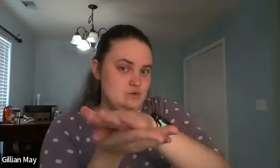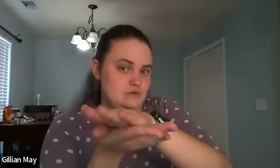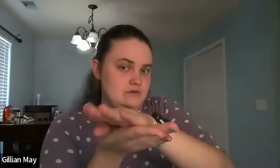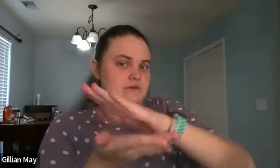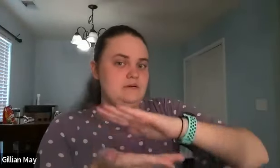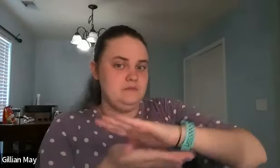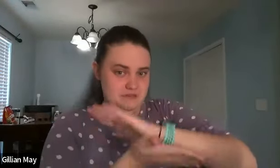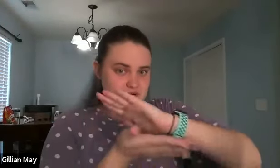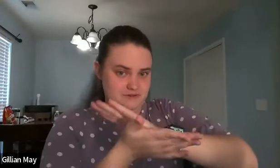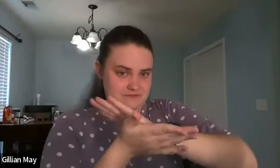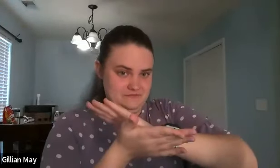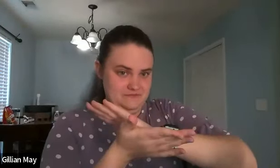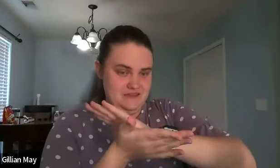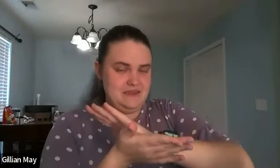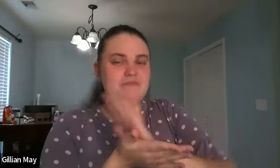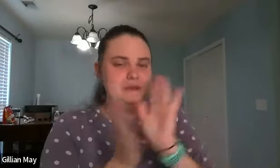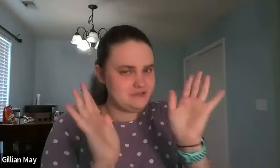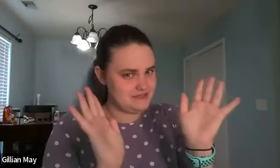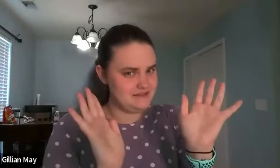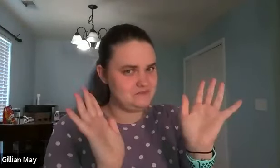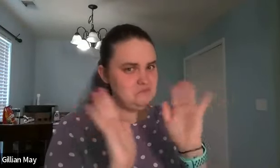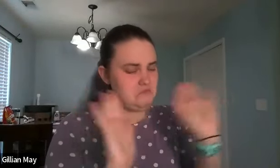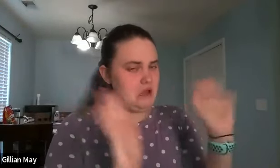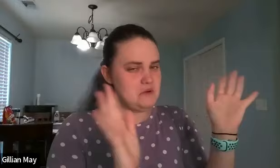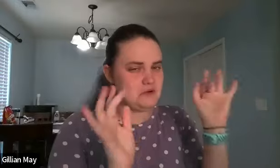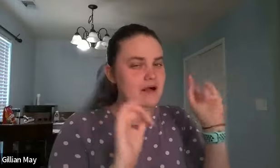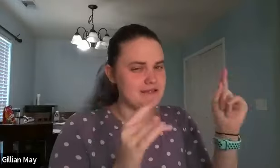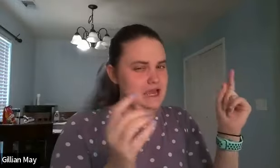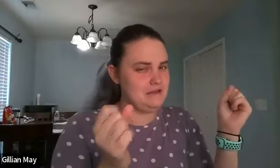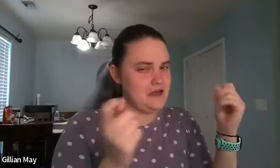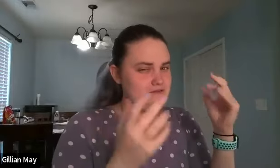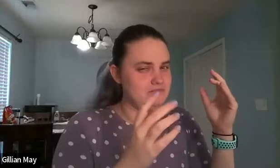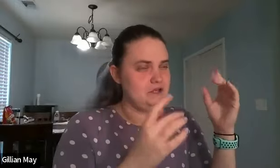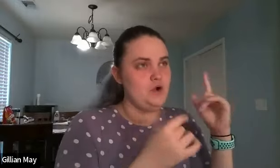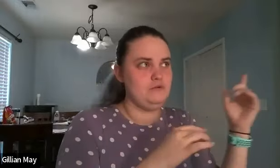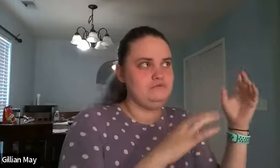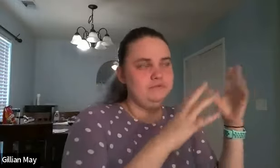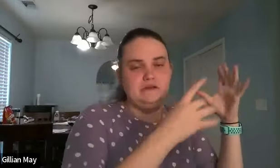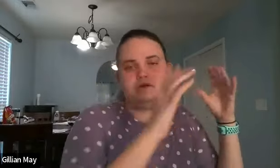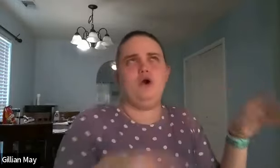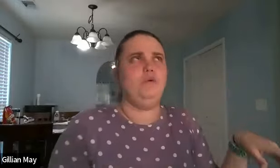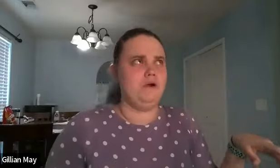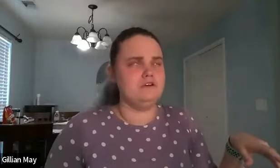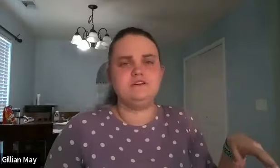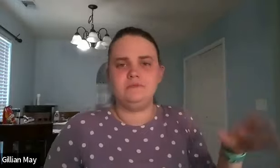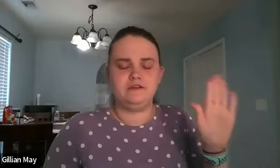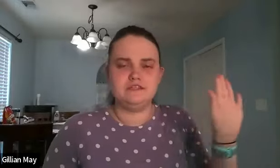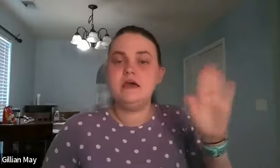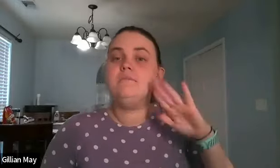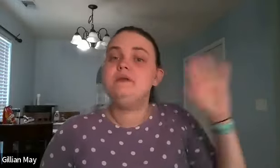School, paper. People tend to, I remember in class, I had a lot of like co-workers, oh my goodness,